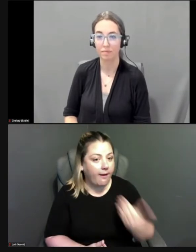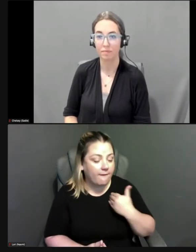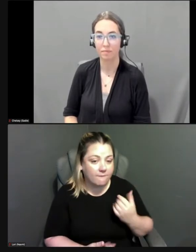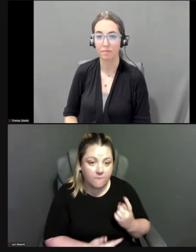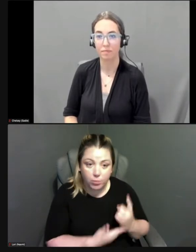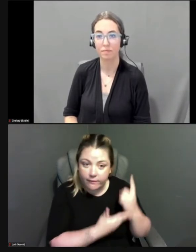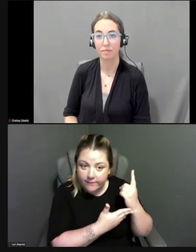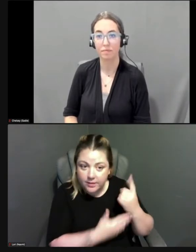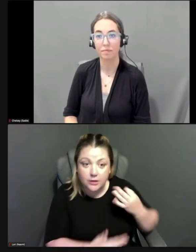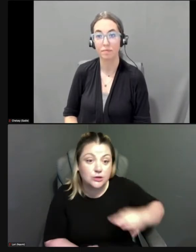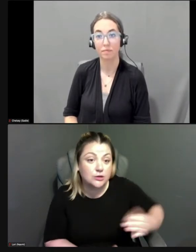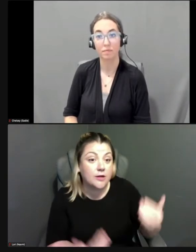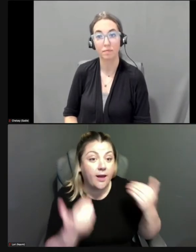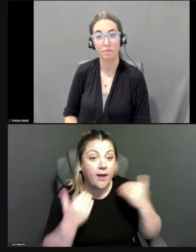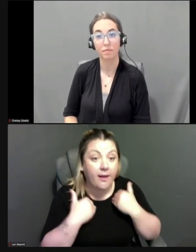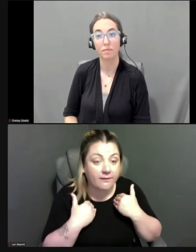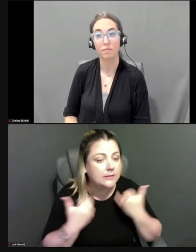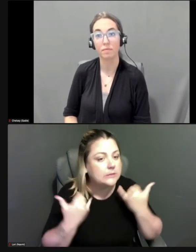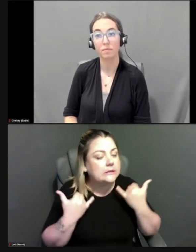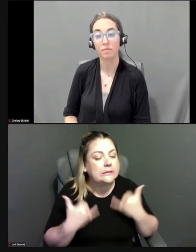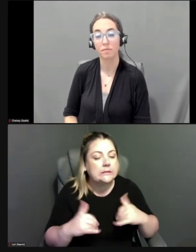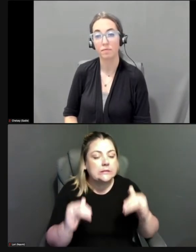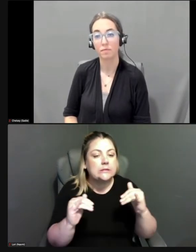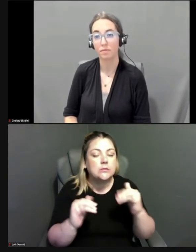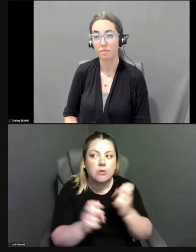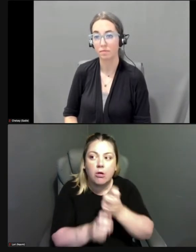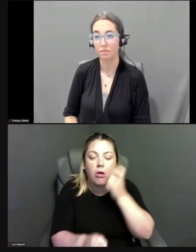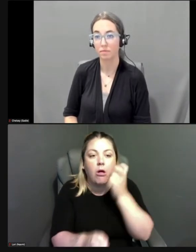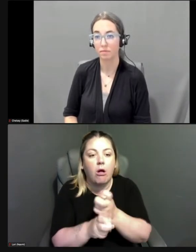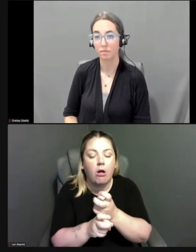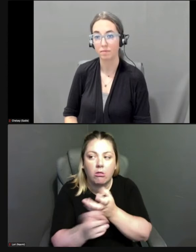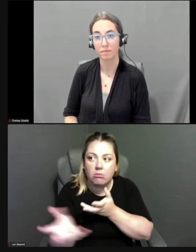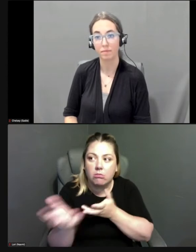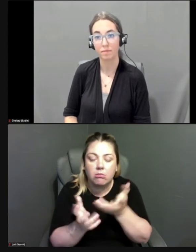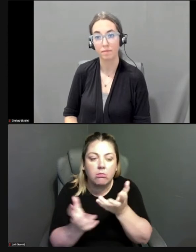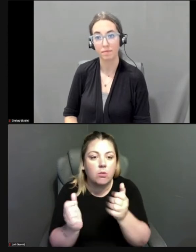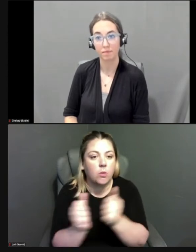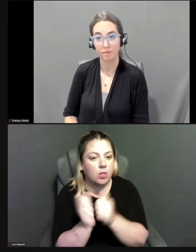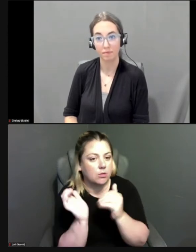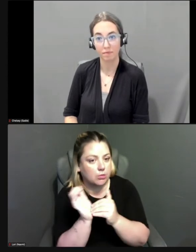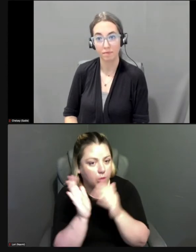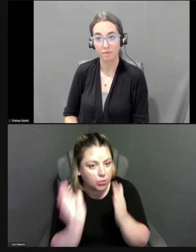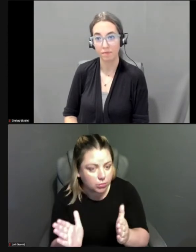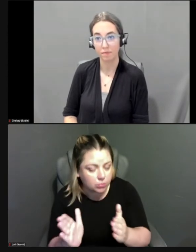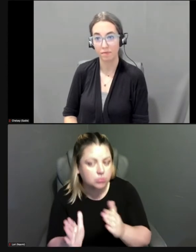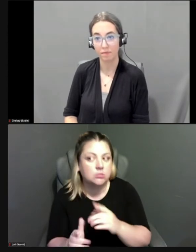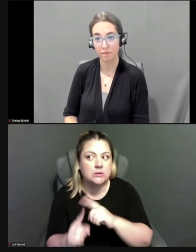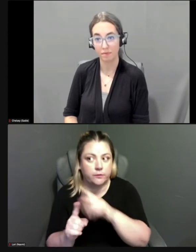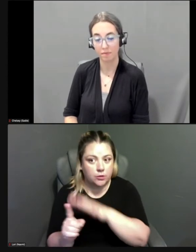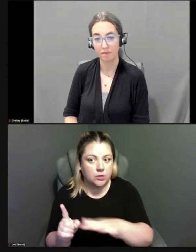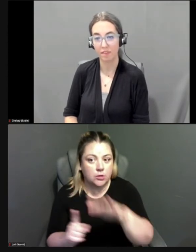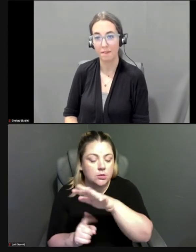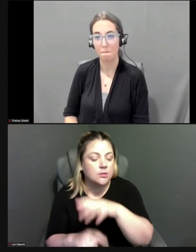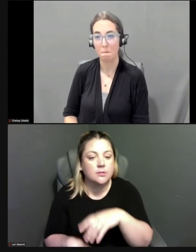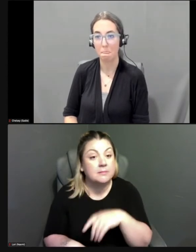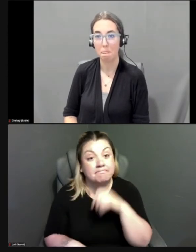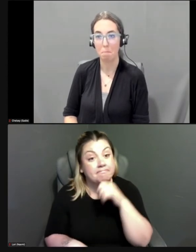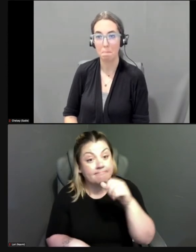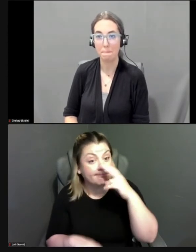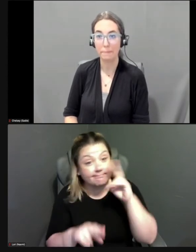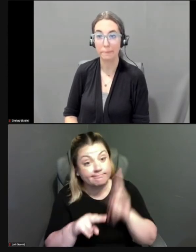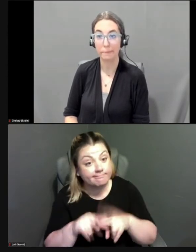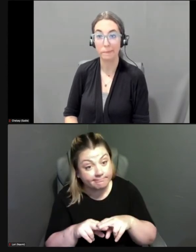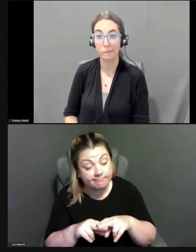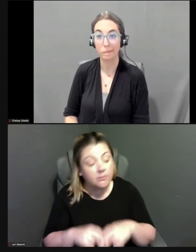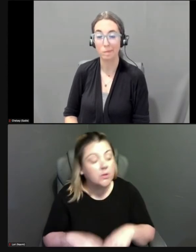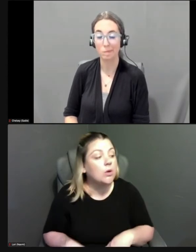to have some really difficult and very uncomfortable conversations with medical providers, and it is not fun.